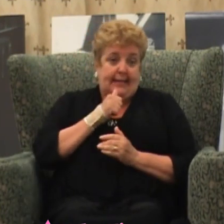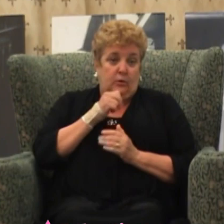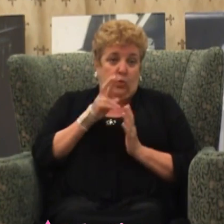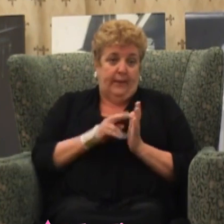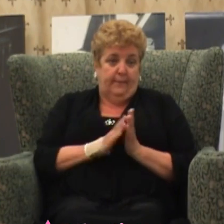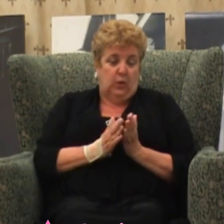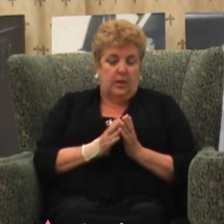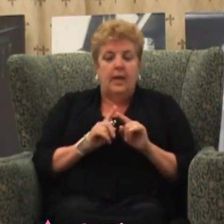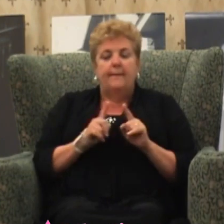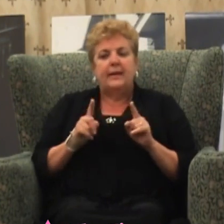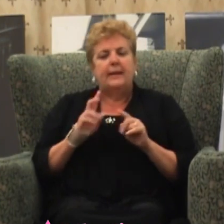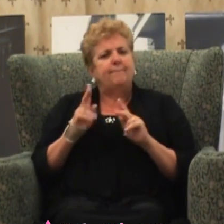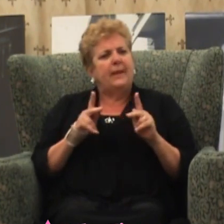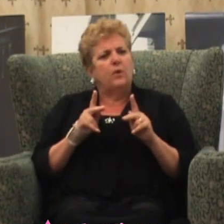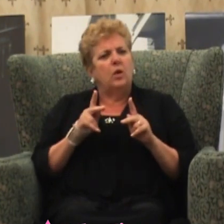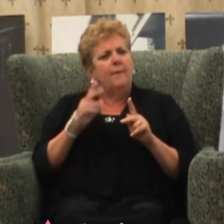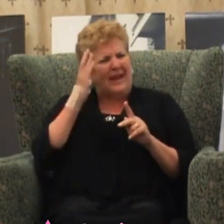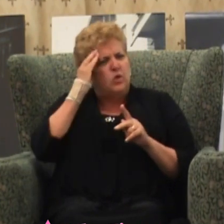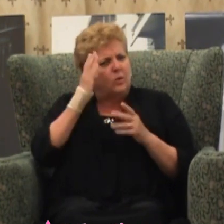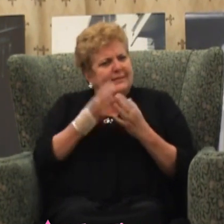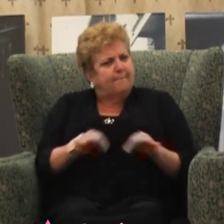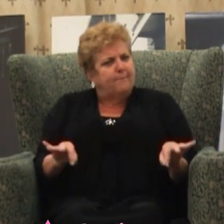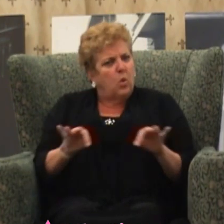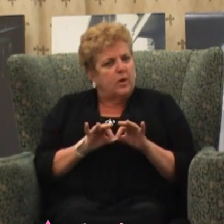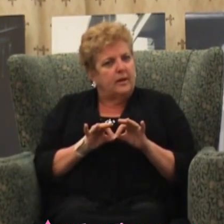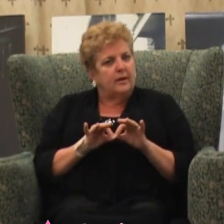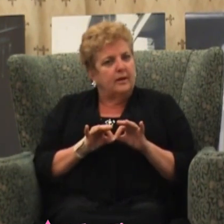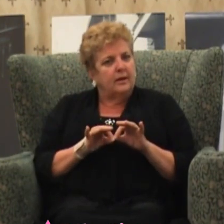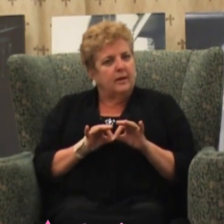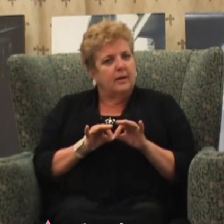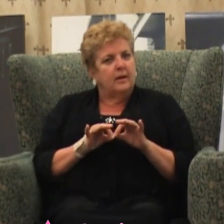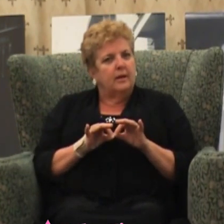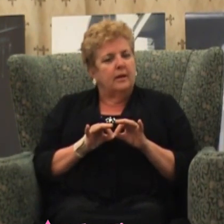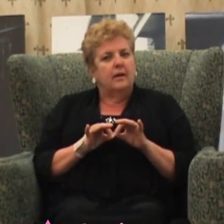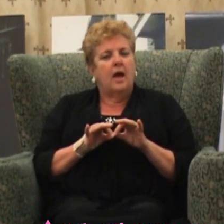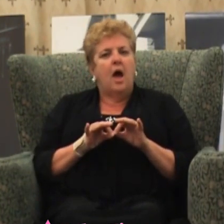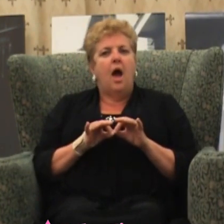people I knew it was important. People are always quoting it. But here's the thing. I figured I got a good